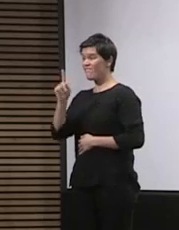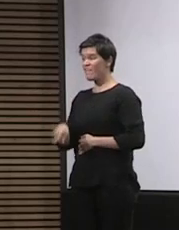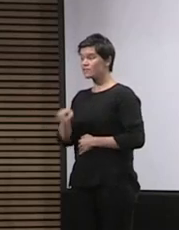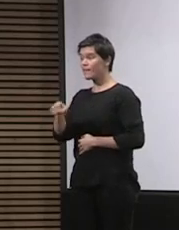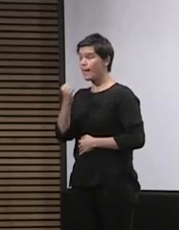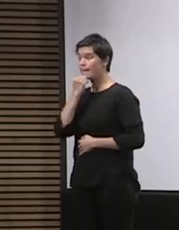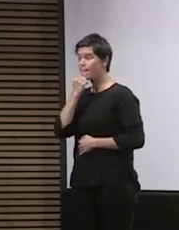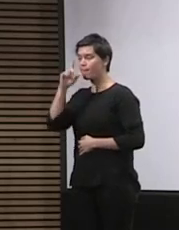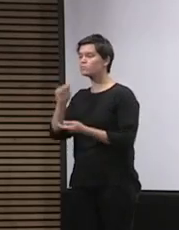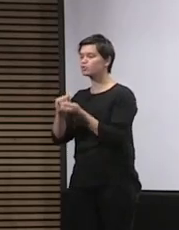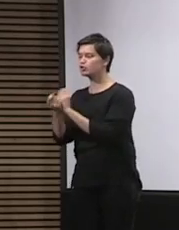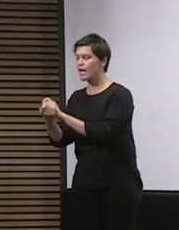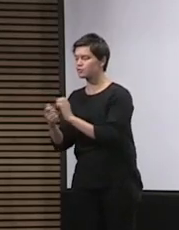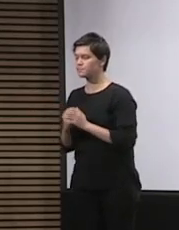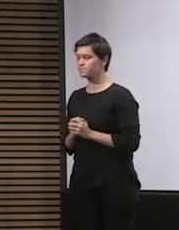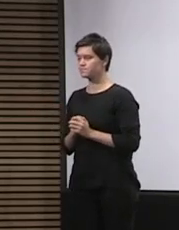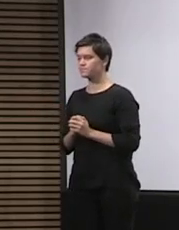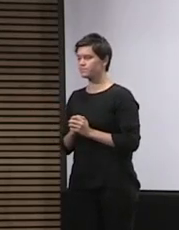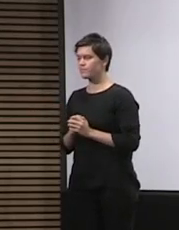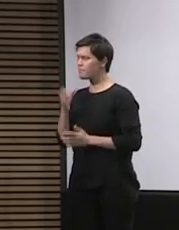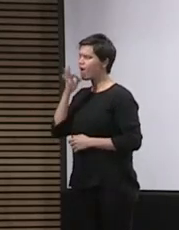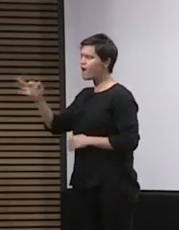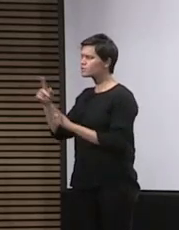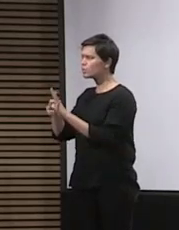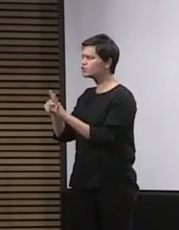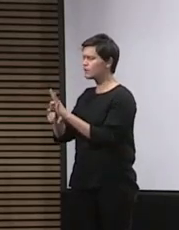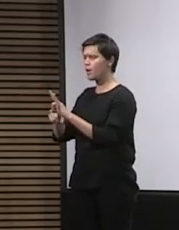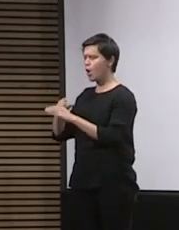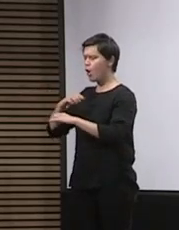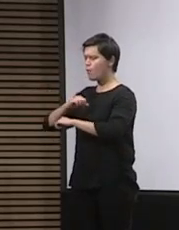number of ventilators in New Zealand and how many more have